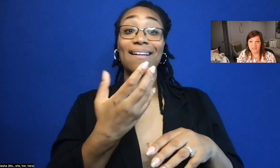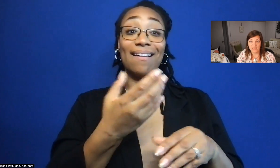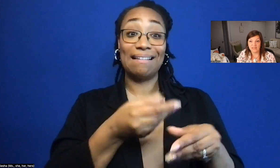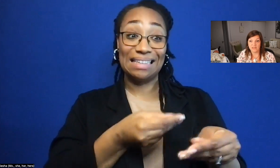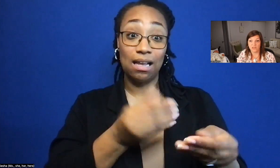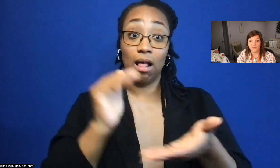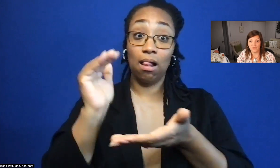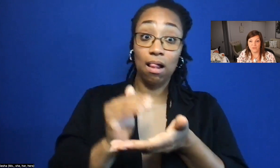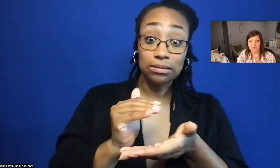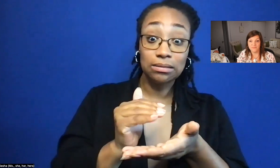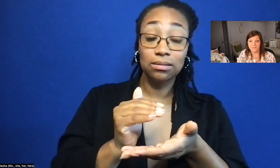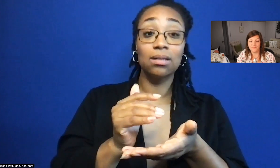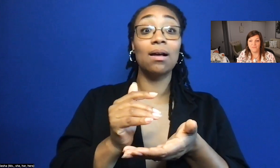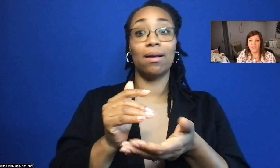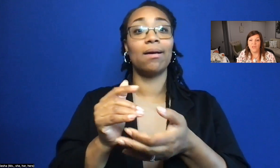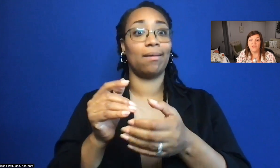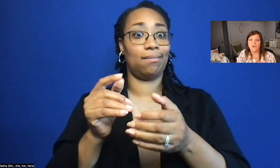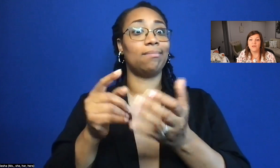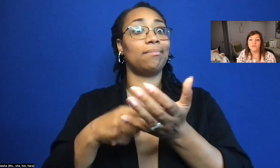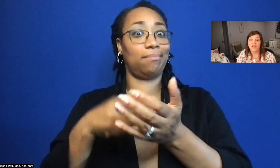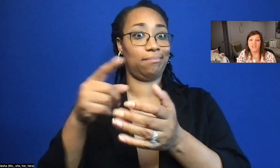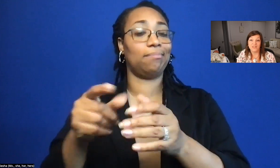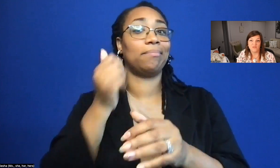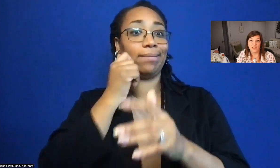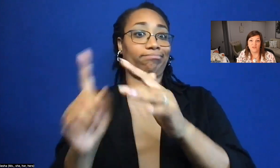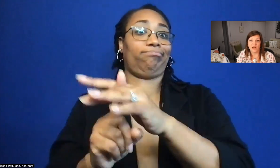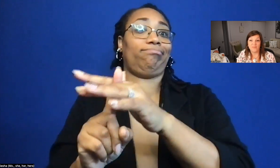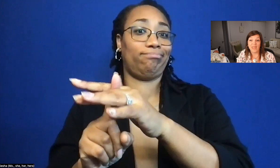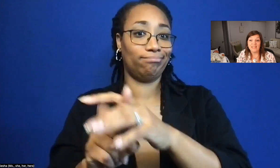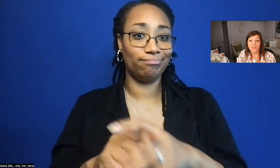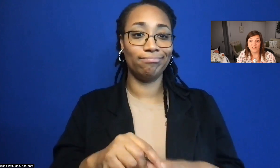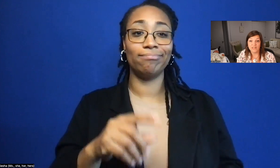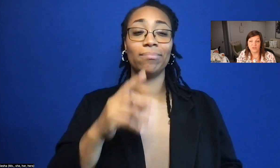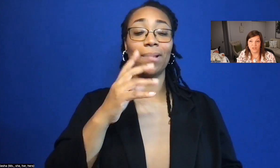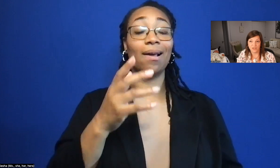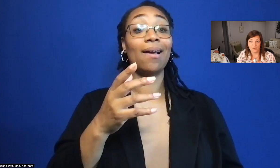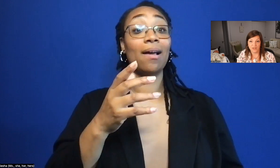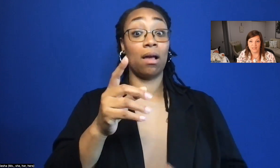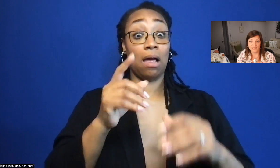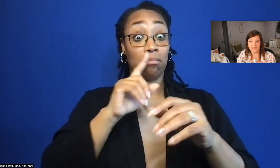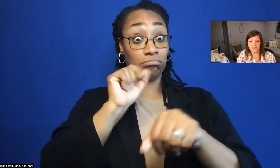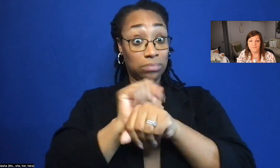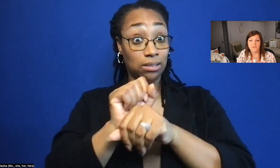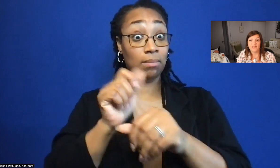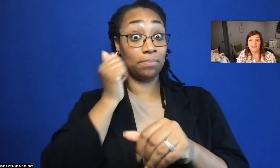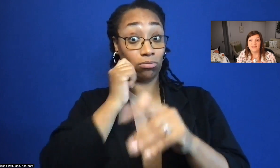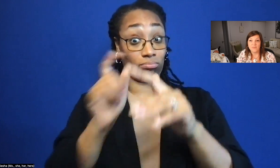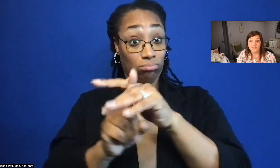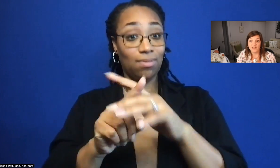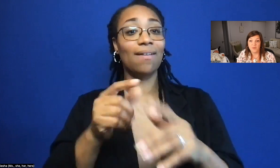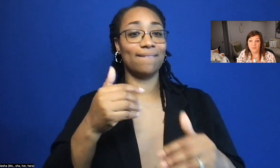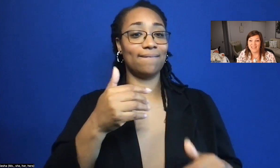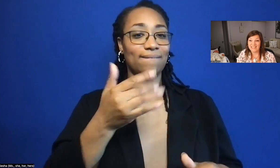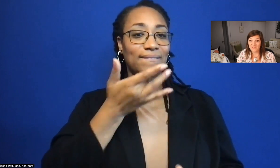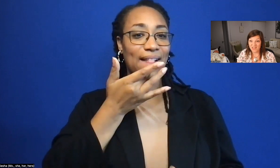starts eating solid foods. Your milk changes flavor and may decrease during your periods. Some